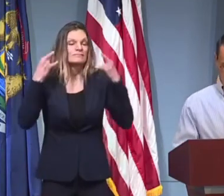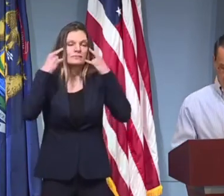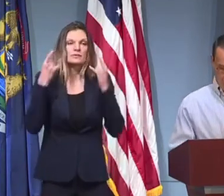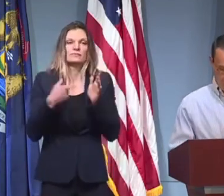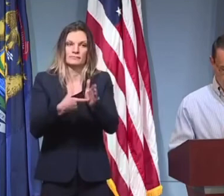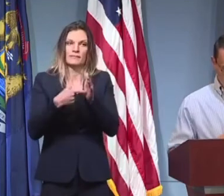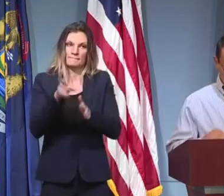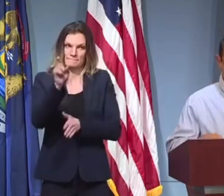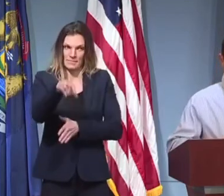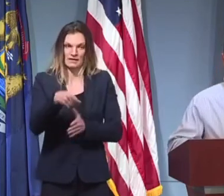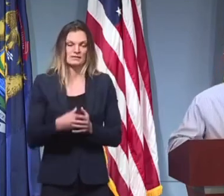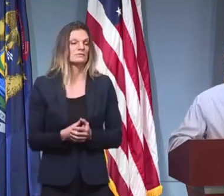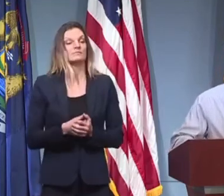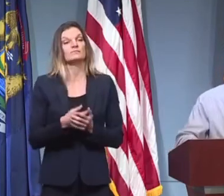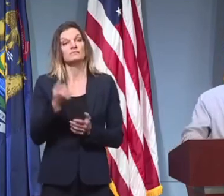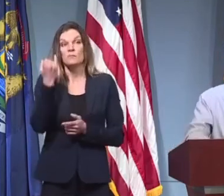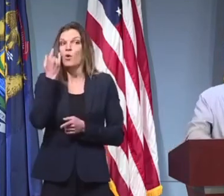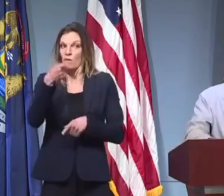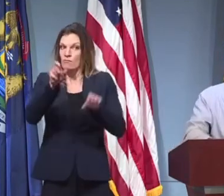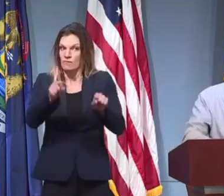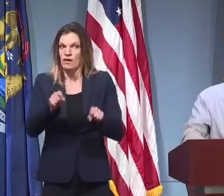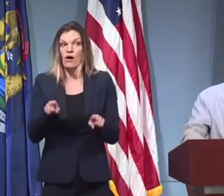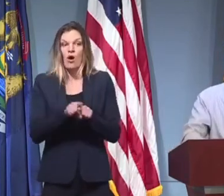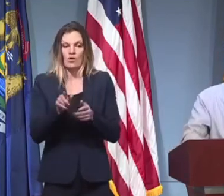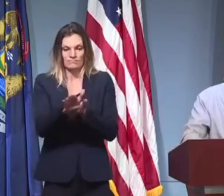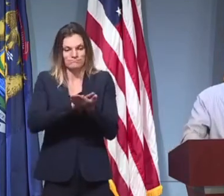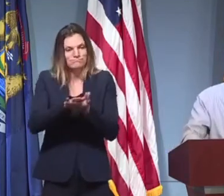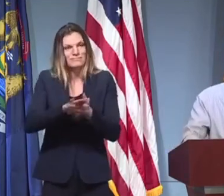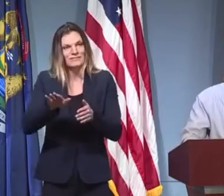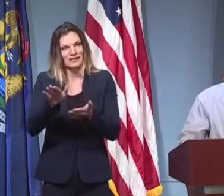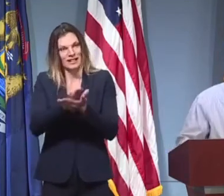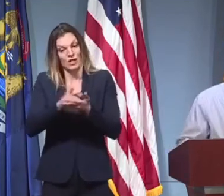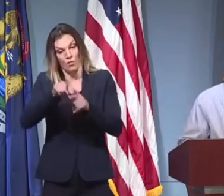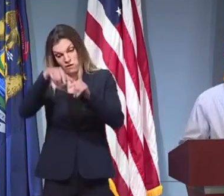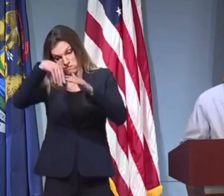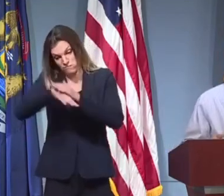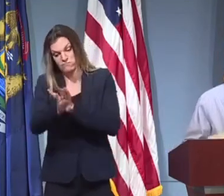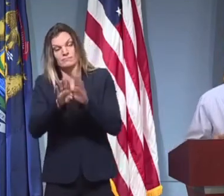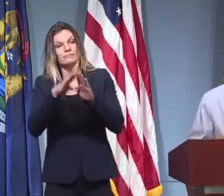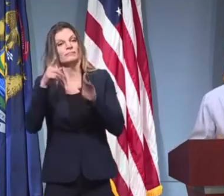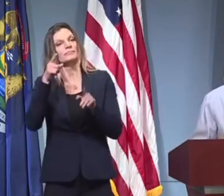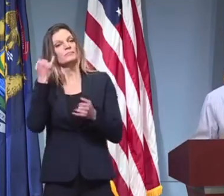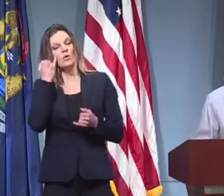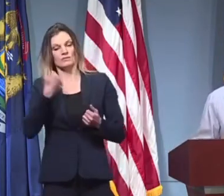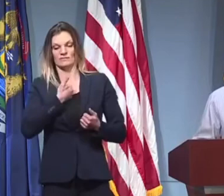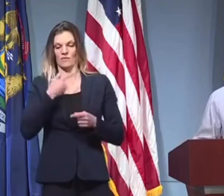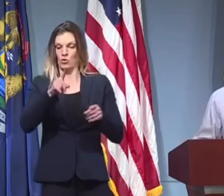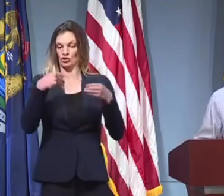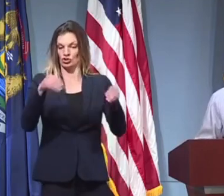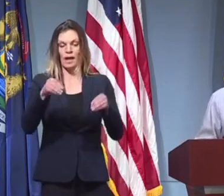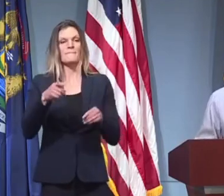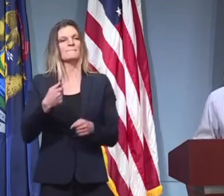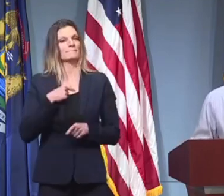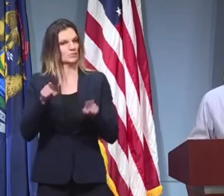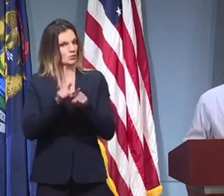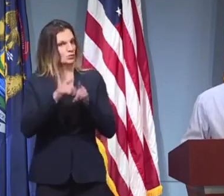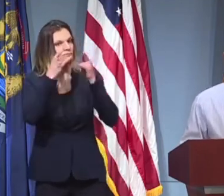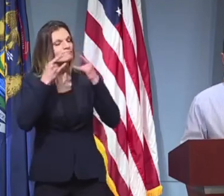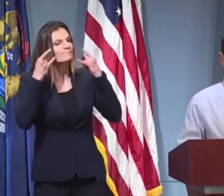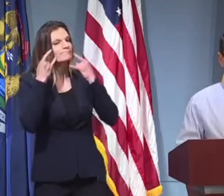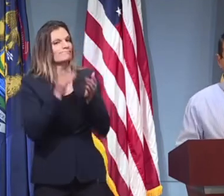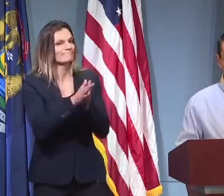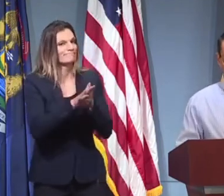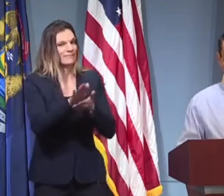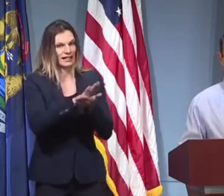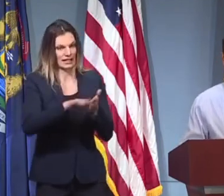medically able and following good hygiene practices when they enter a place of business. As the COVID-19